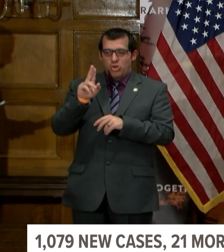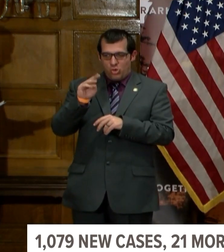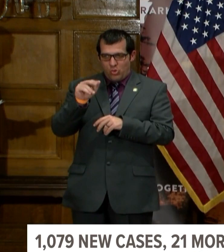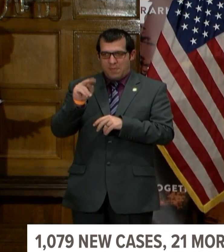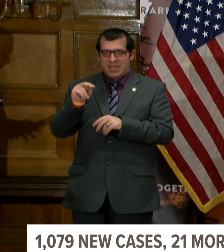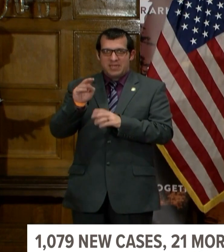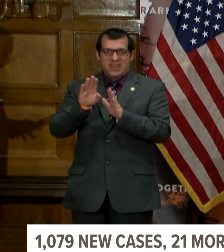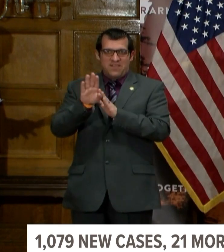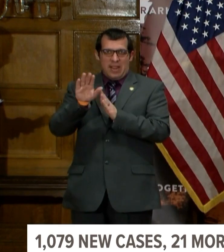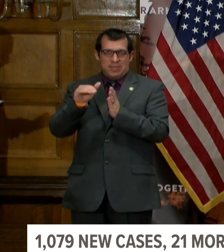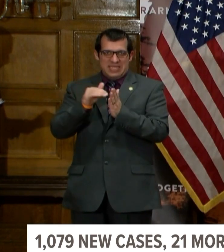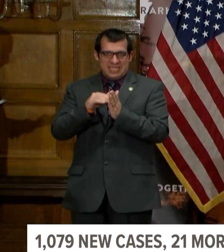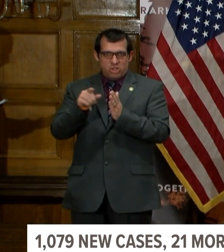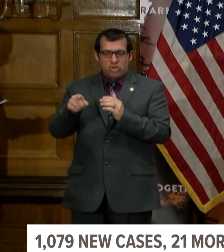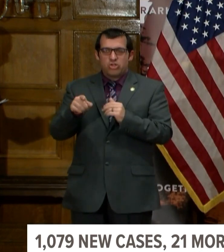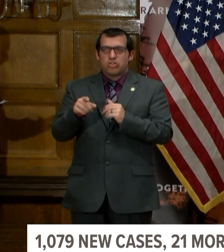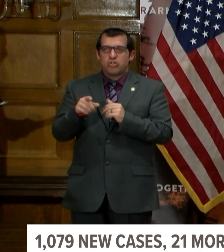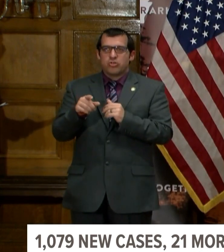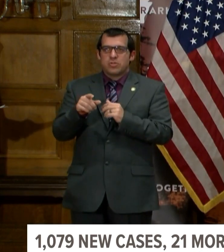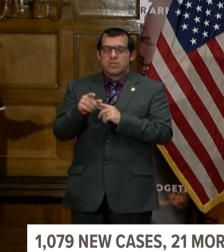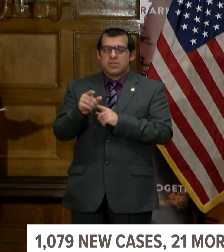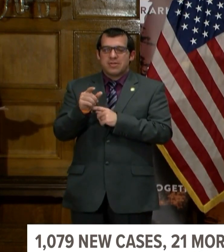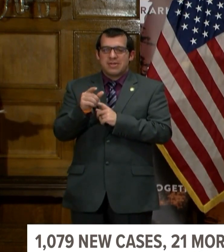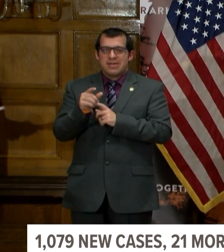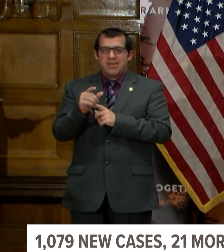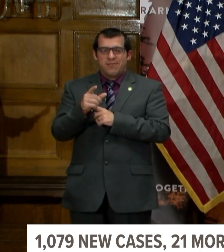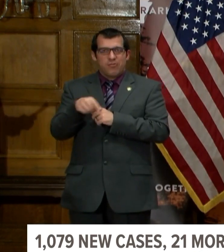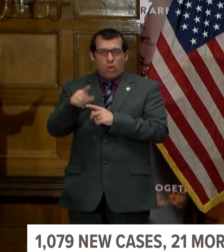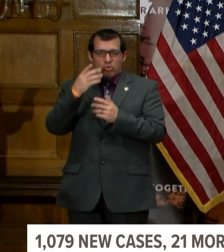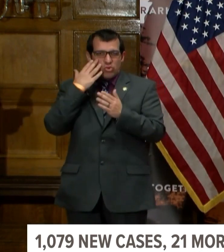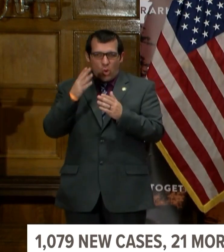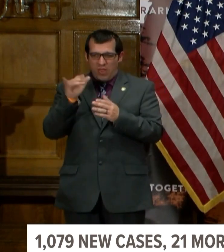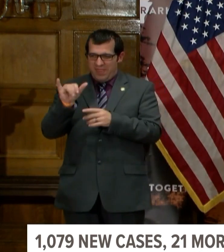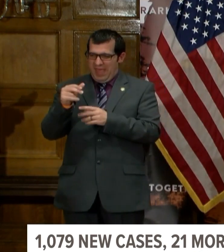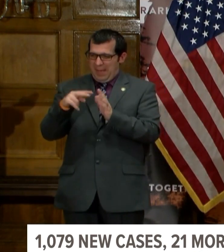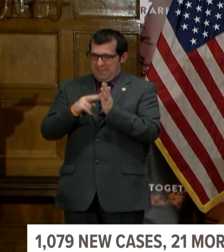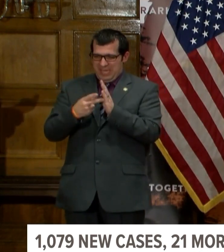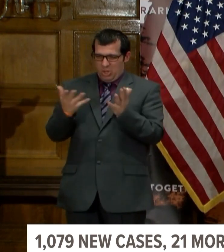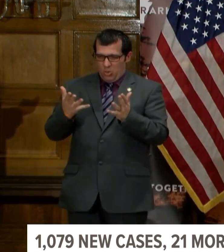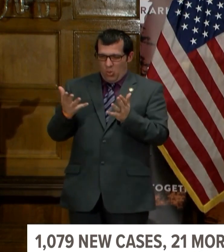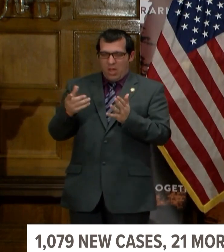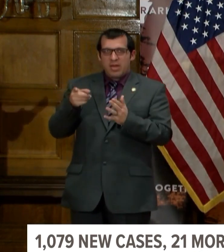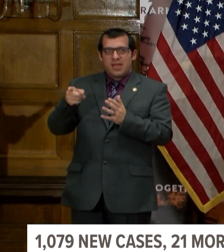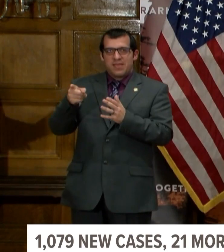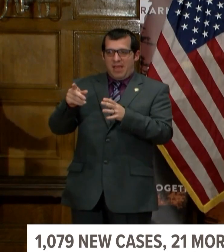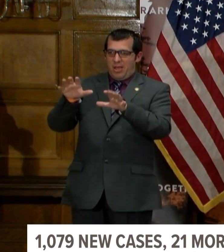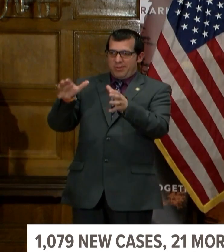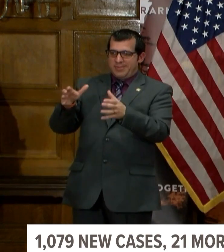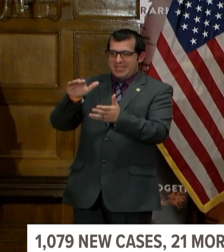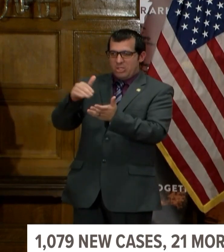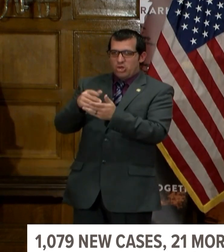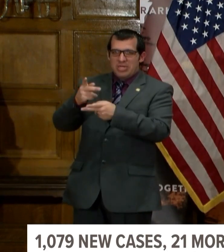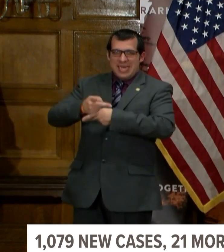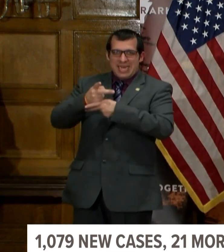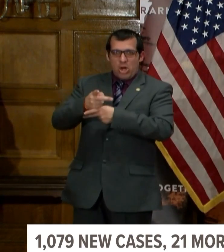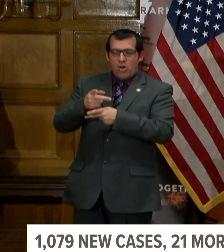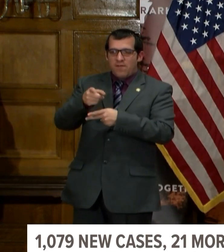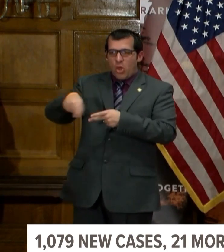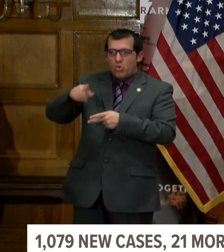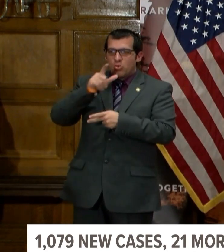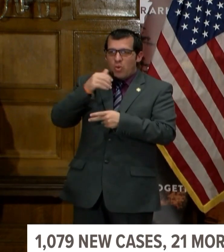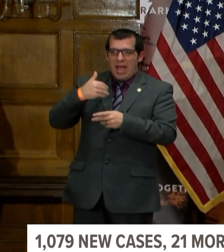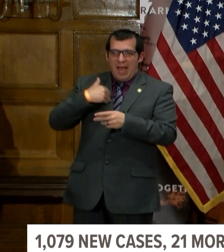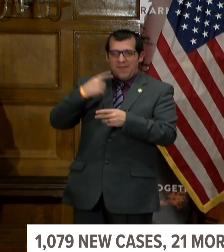The Human Development Centers, for those who don't know about them, take care of individuals with profound intellectual